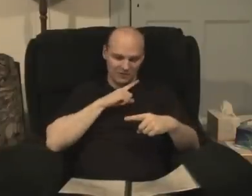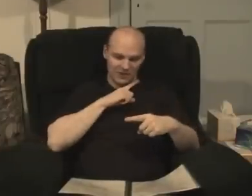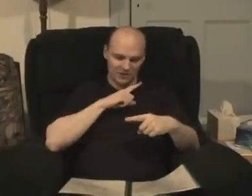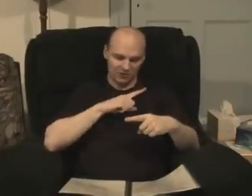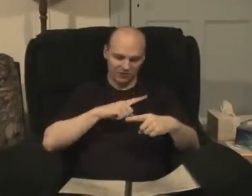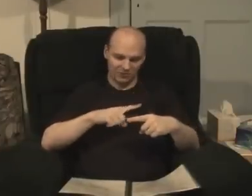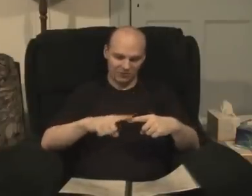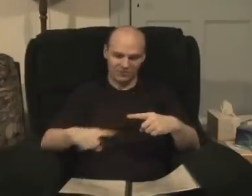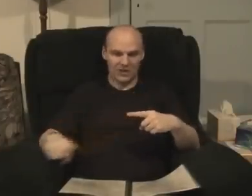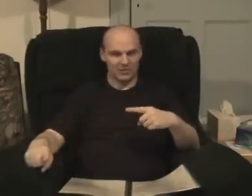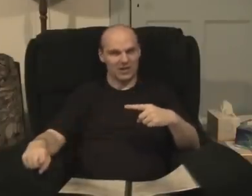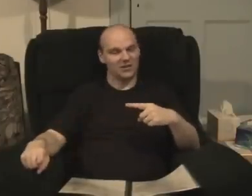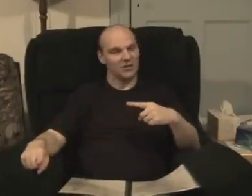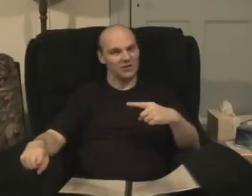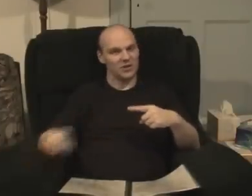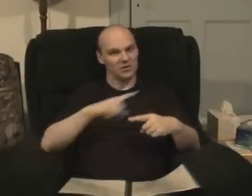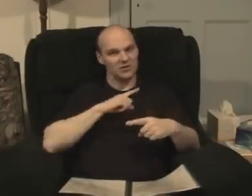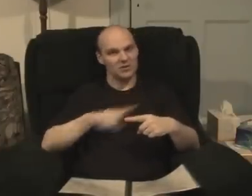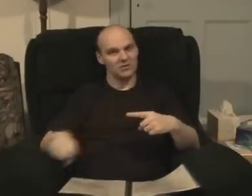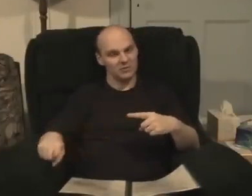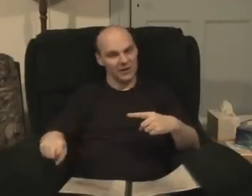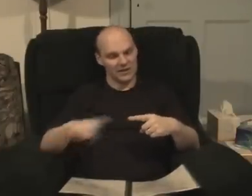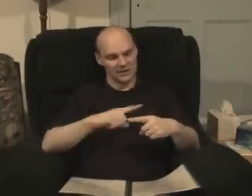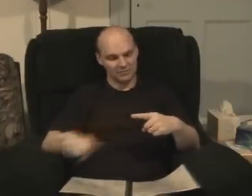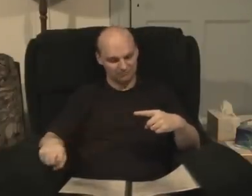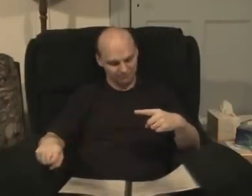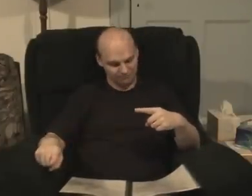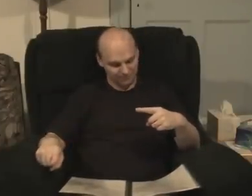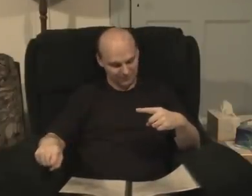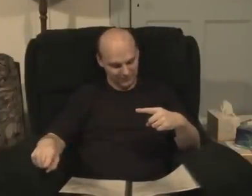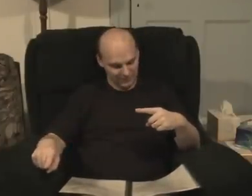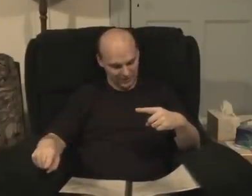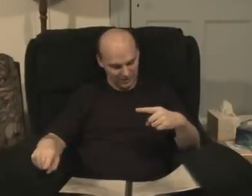finger sort of taps the end of the finger as it goes through fast.